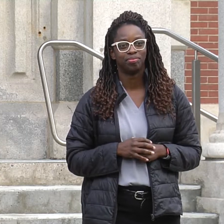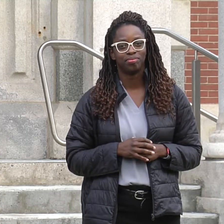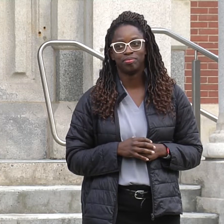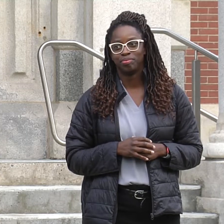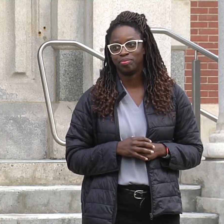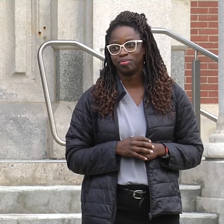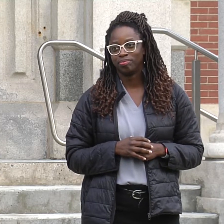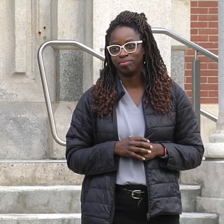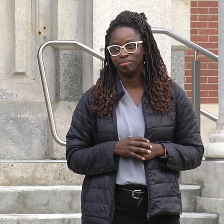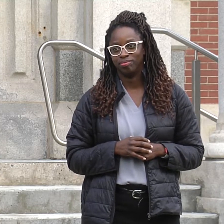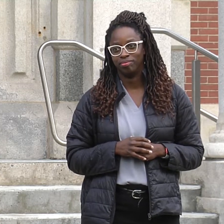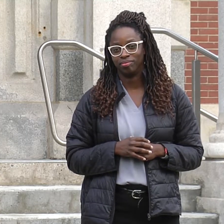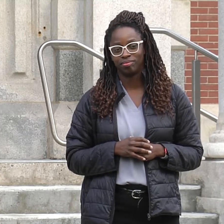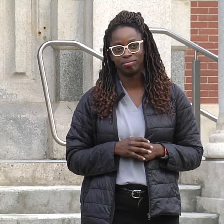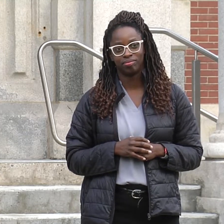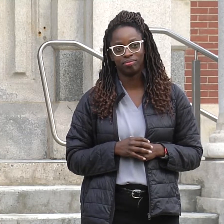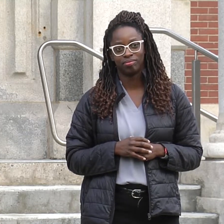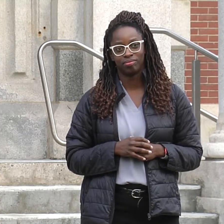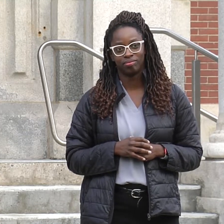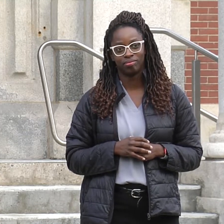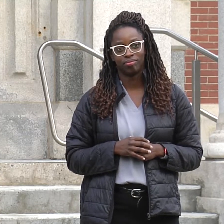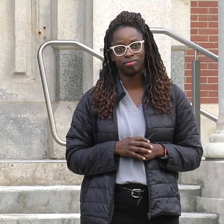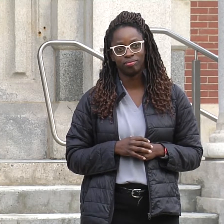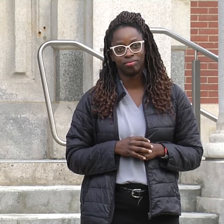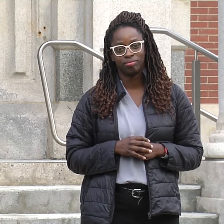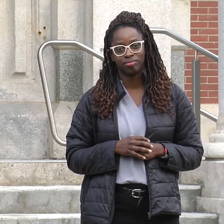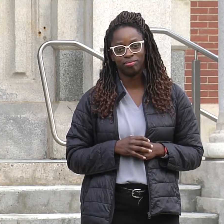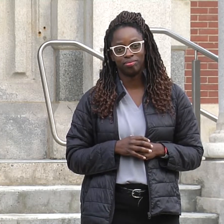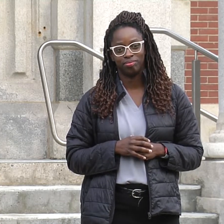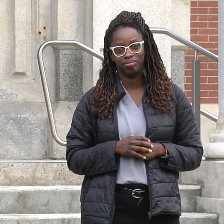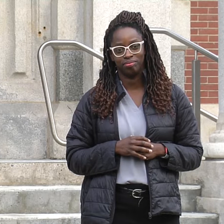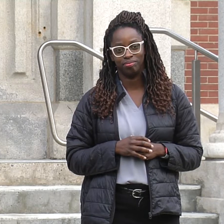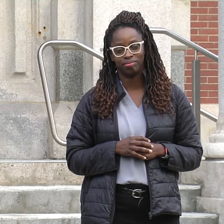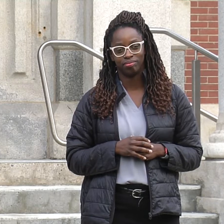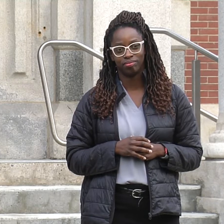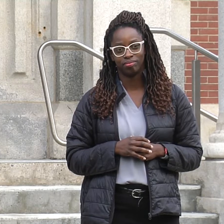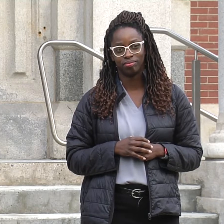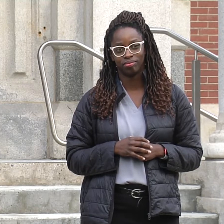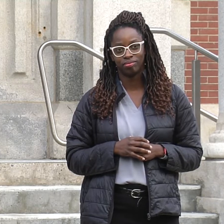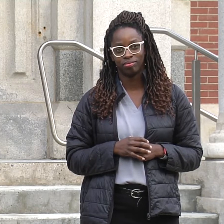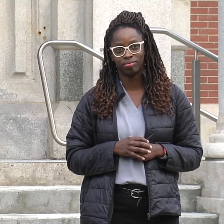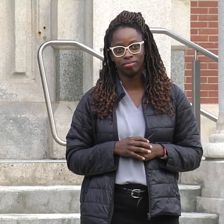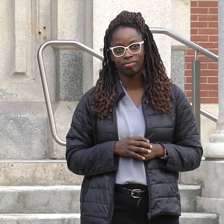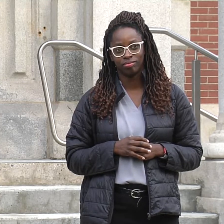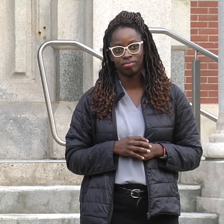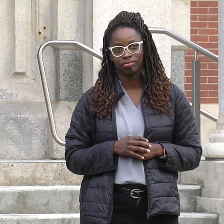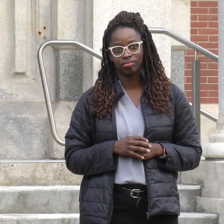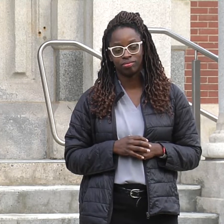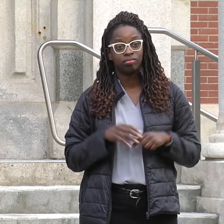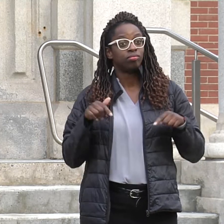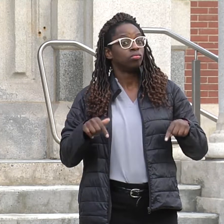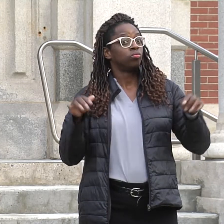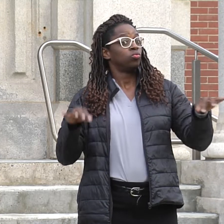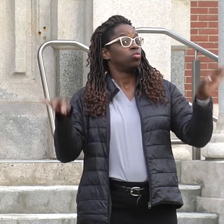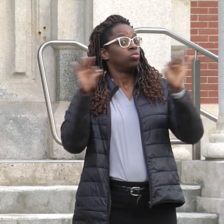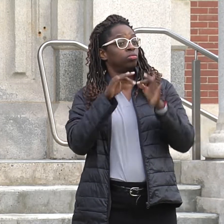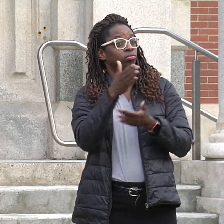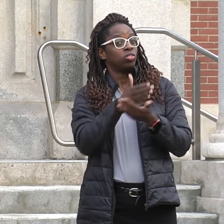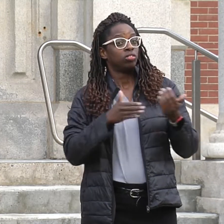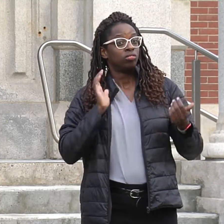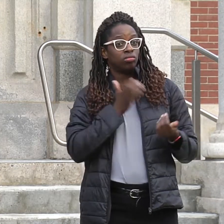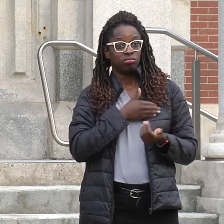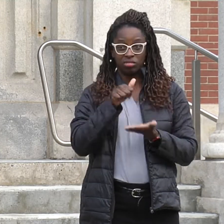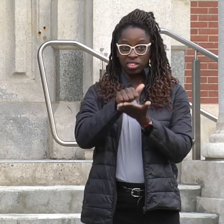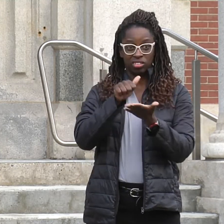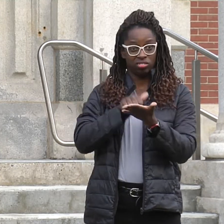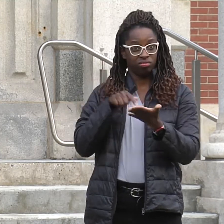You know, as I mentioned, this was really important part of our joy agenda, making sure that we were